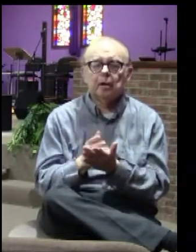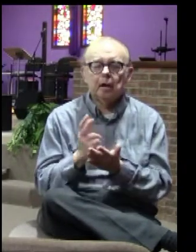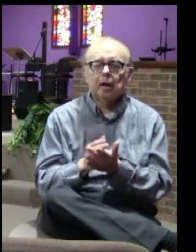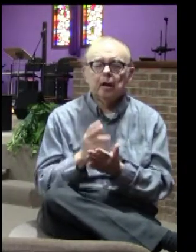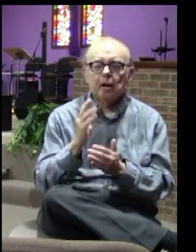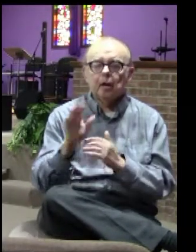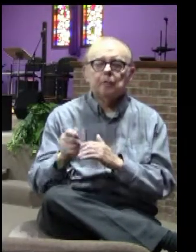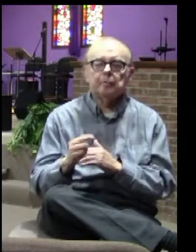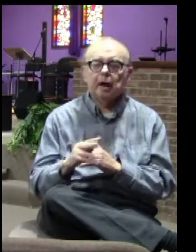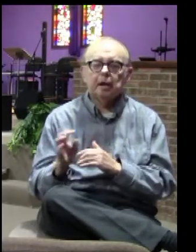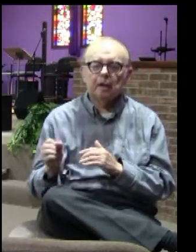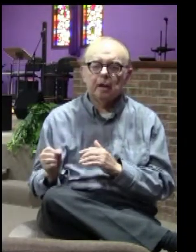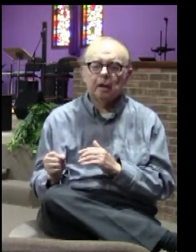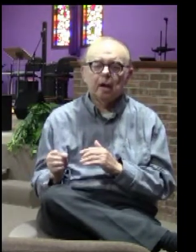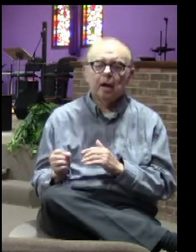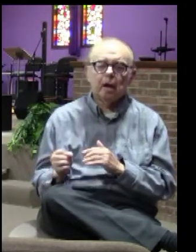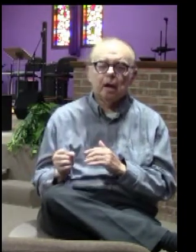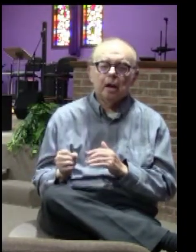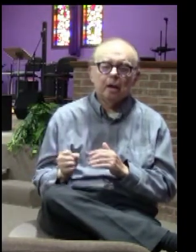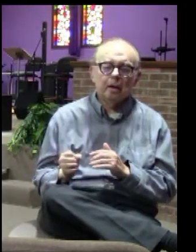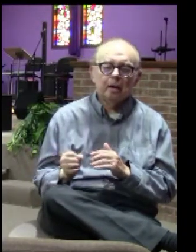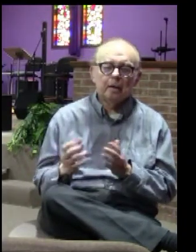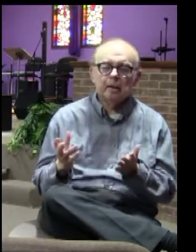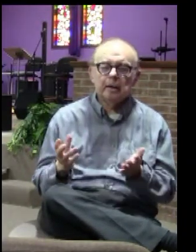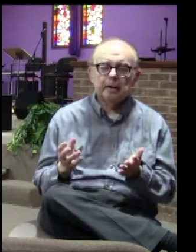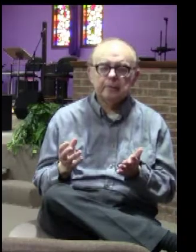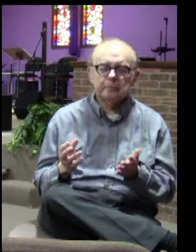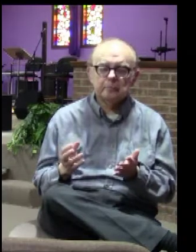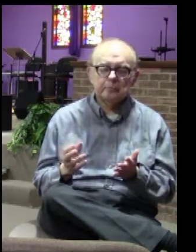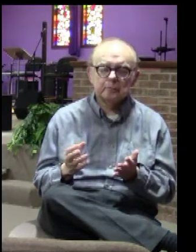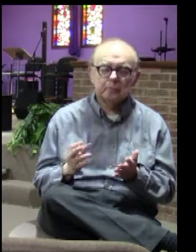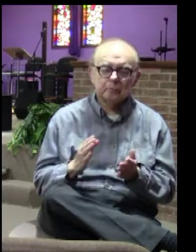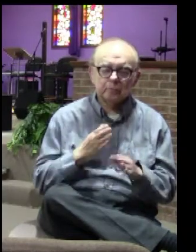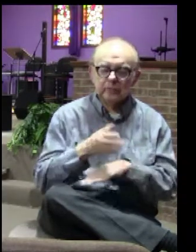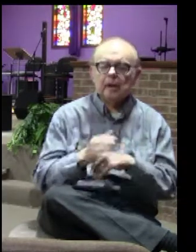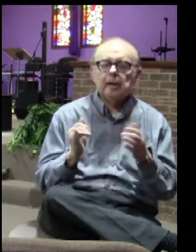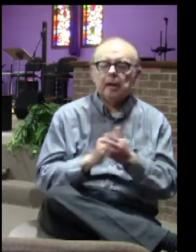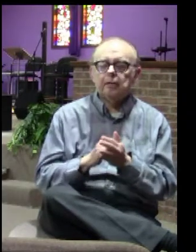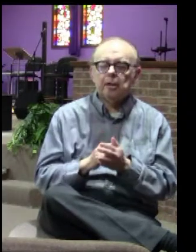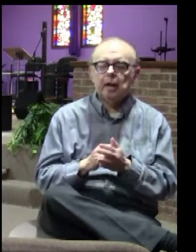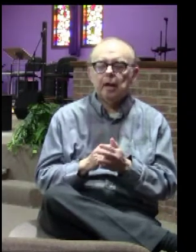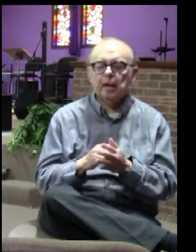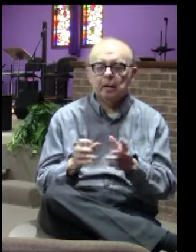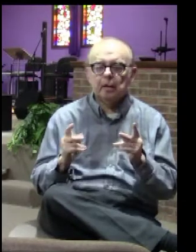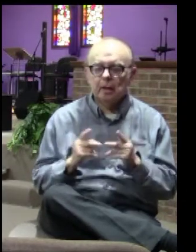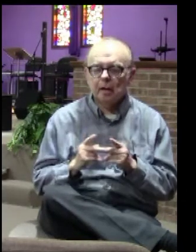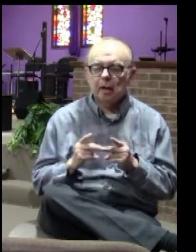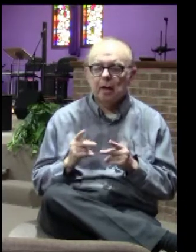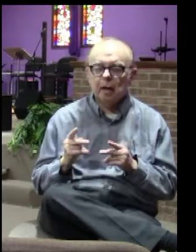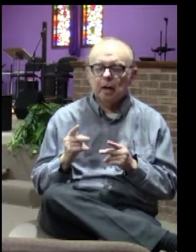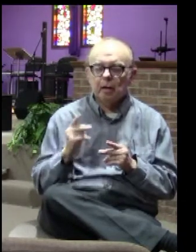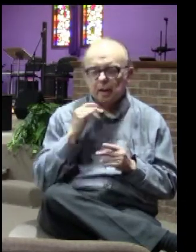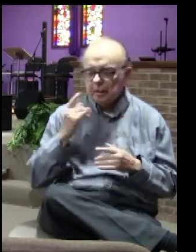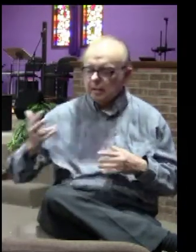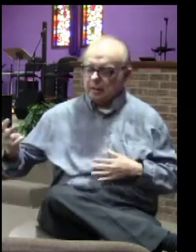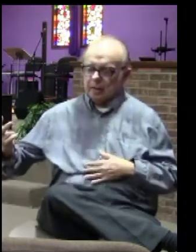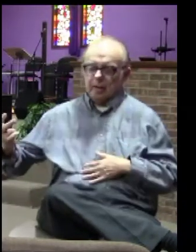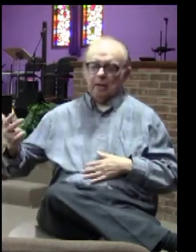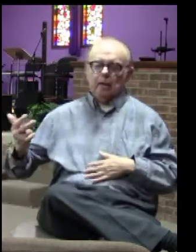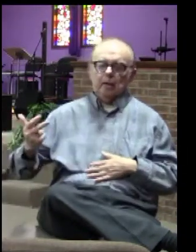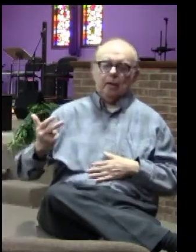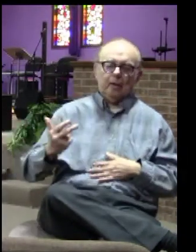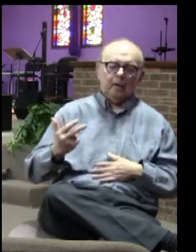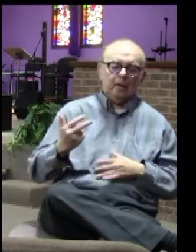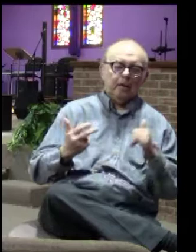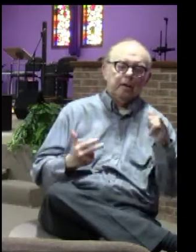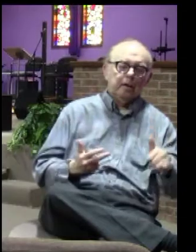by Jack's and the pet store and everything else that's there, and crosses that intersection, and here's a car coming this way, and she's